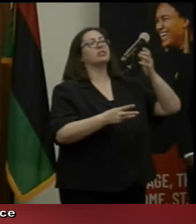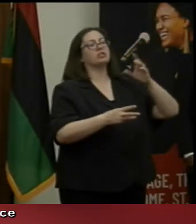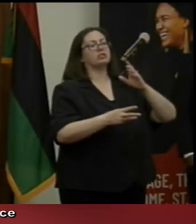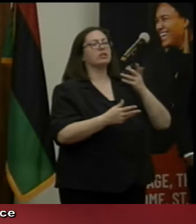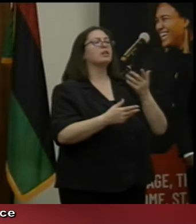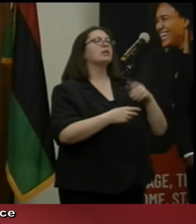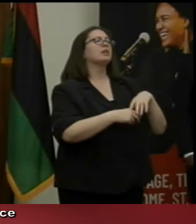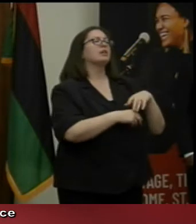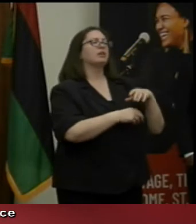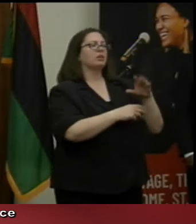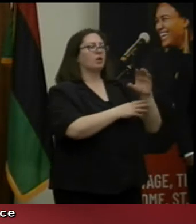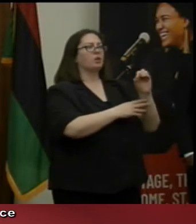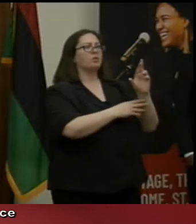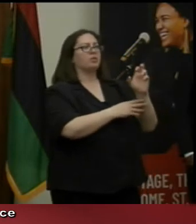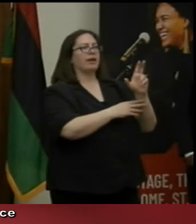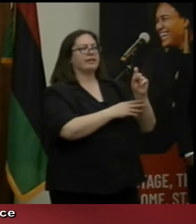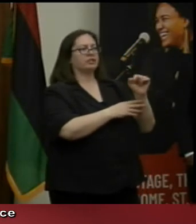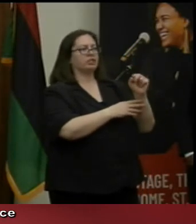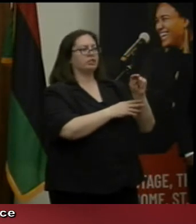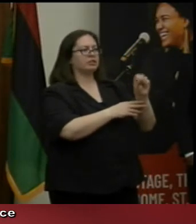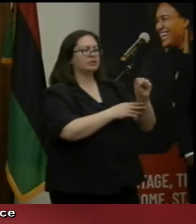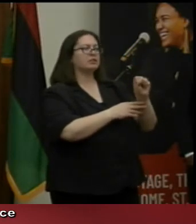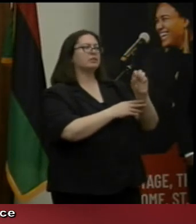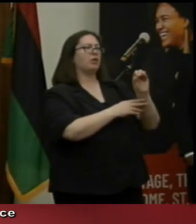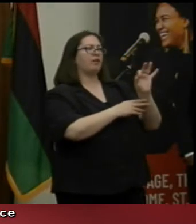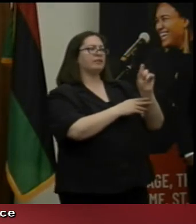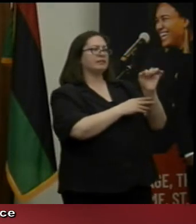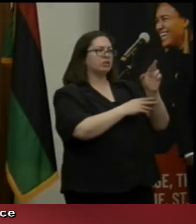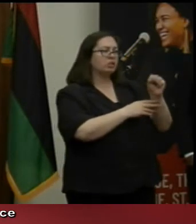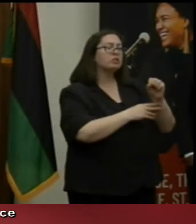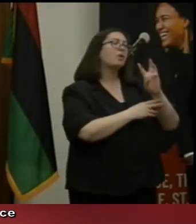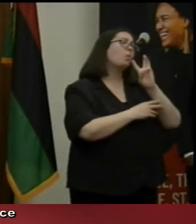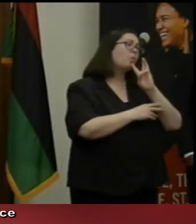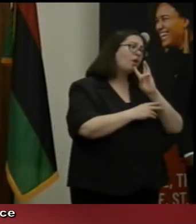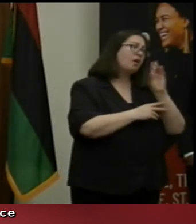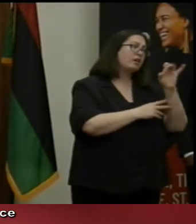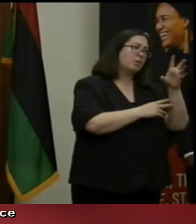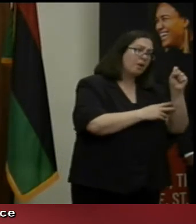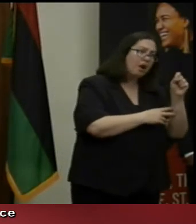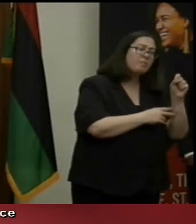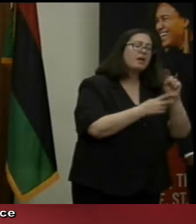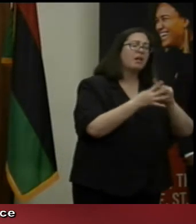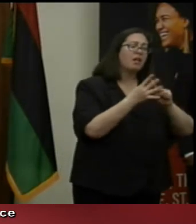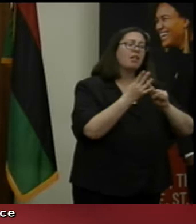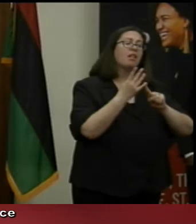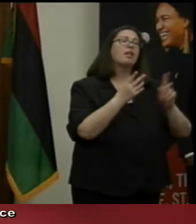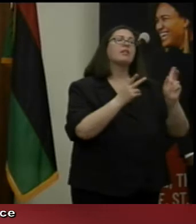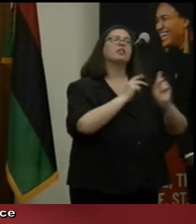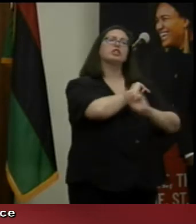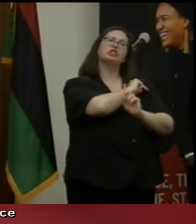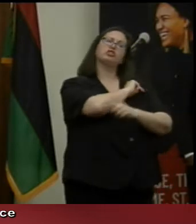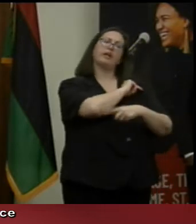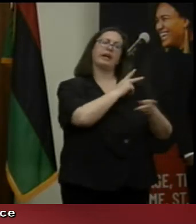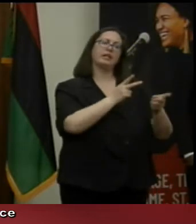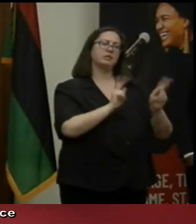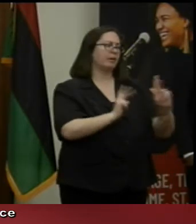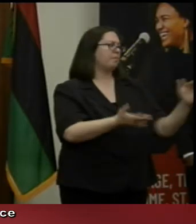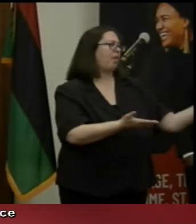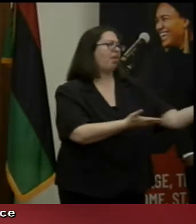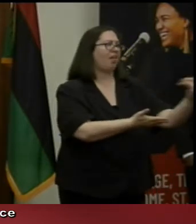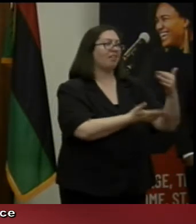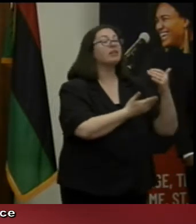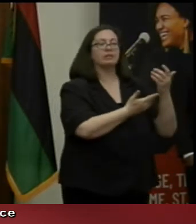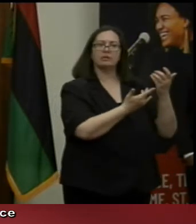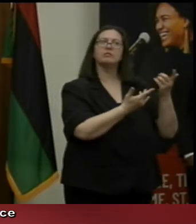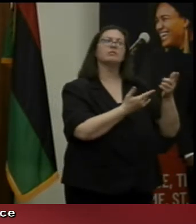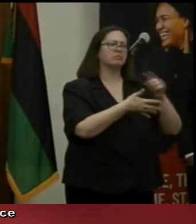dispatchers, they are all working. The people who run our water department, they are working. The people who are picking up your trash, they are working. So we know